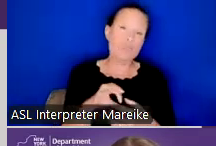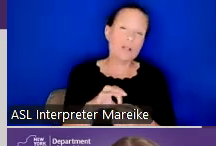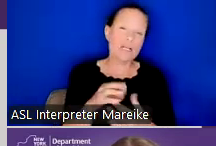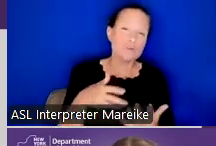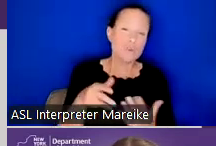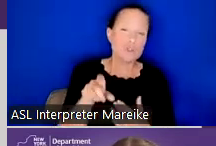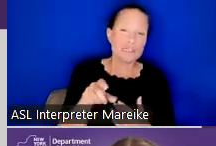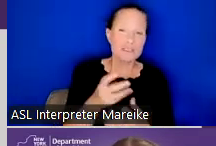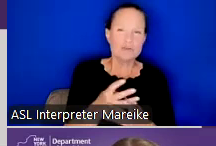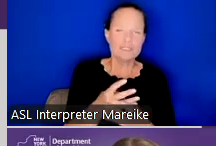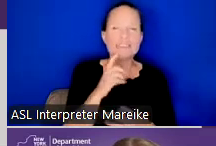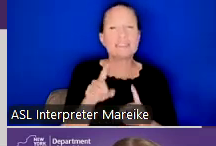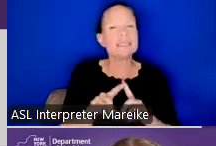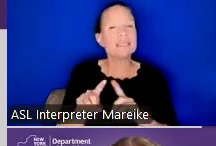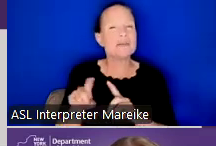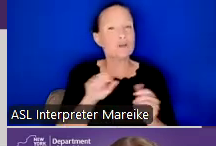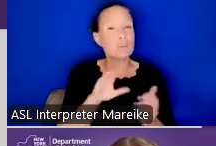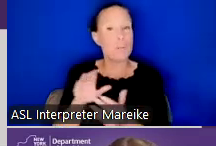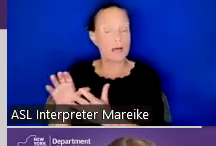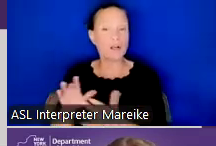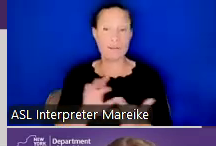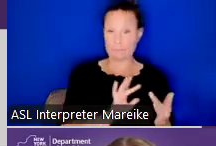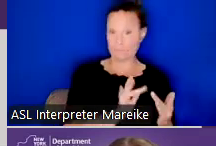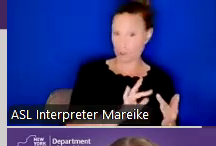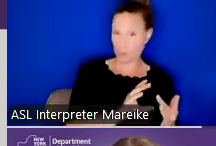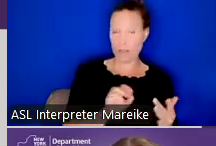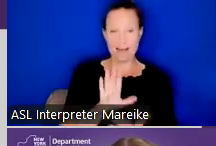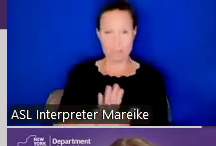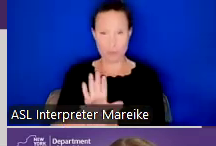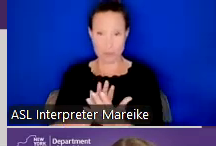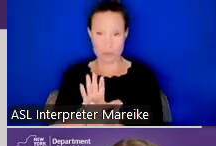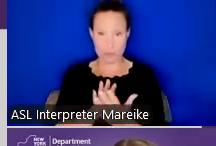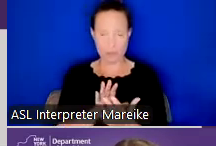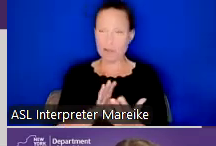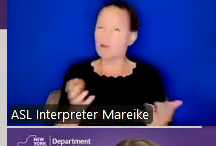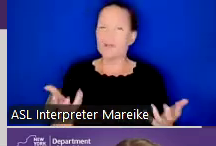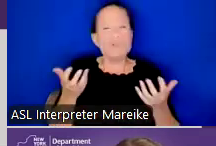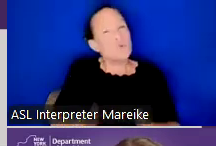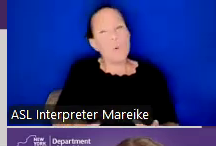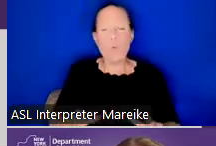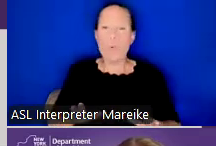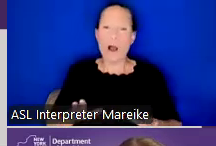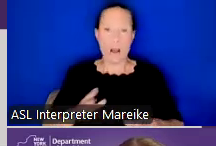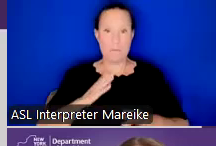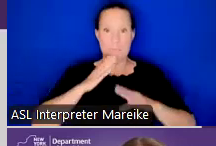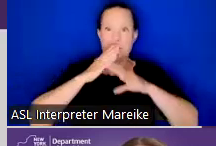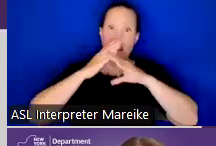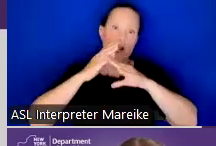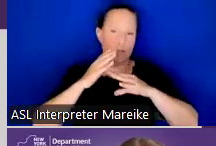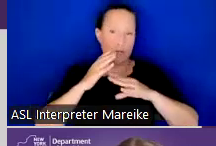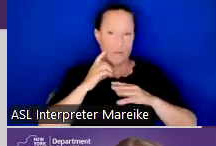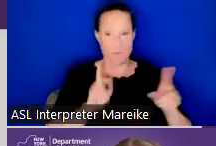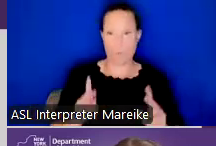in different modalities, virtual and in person. We want no barriers for the member to get